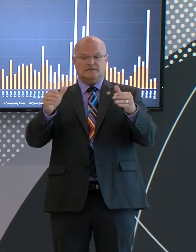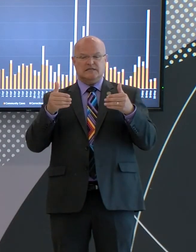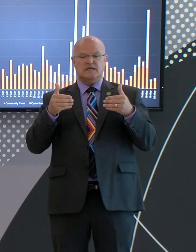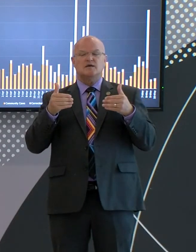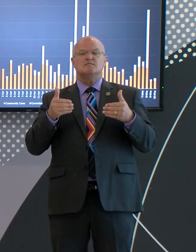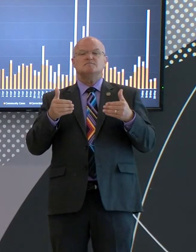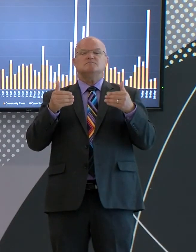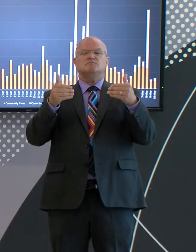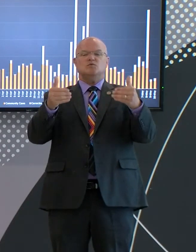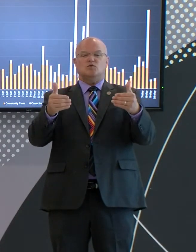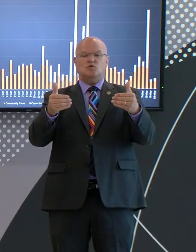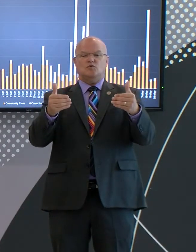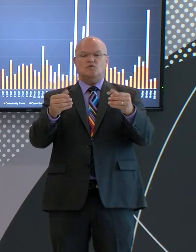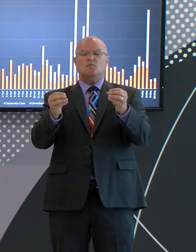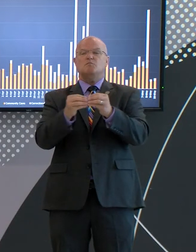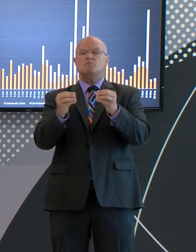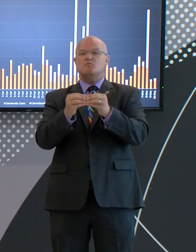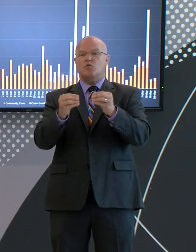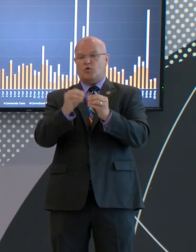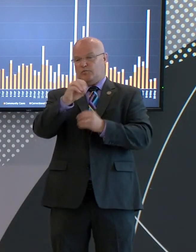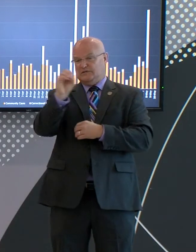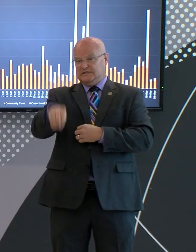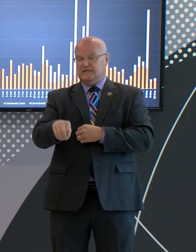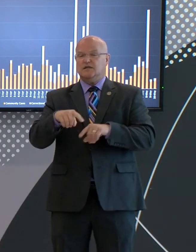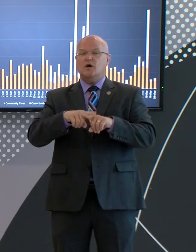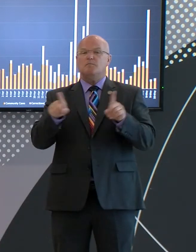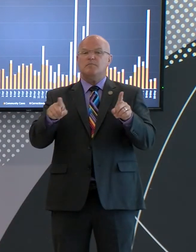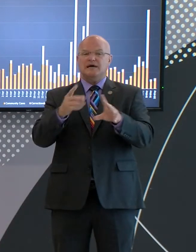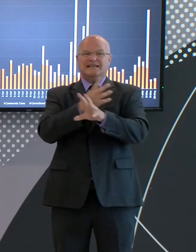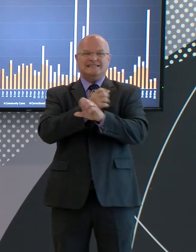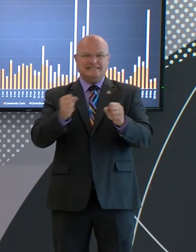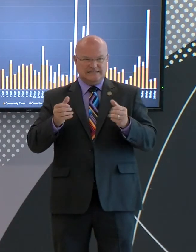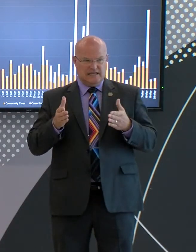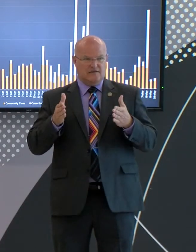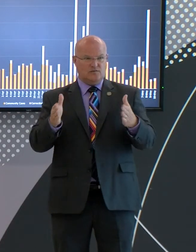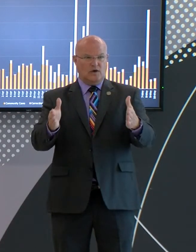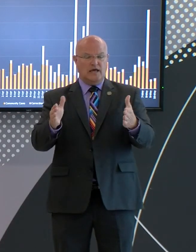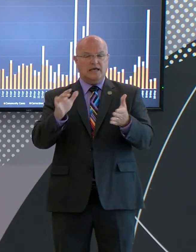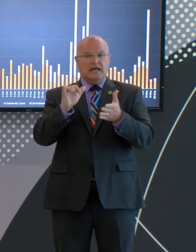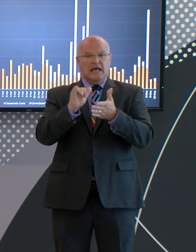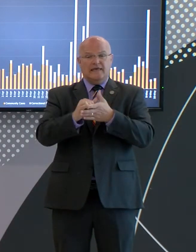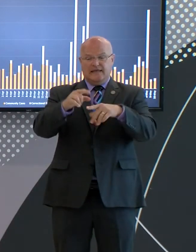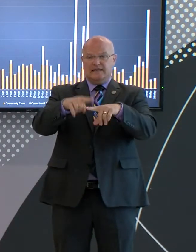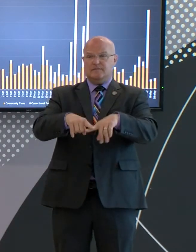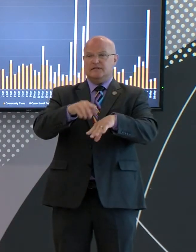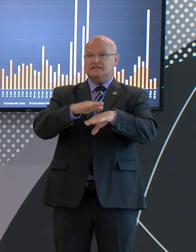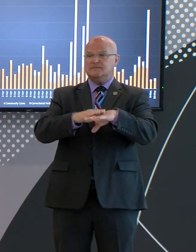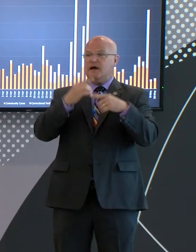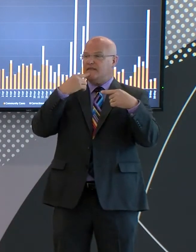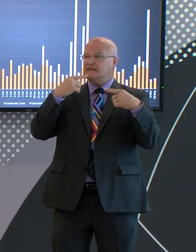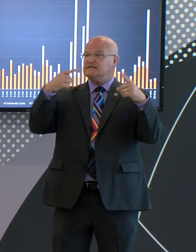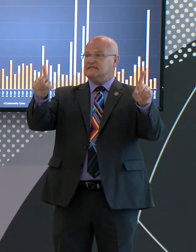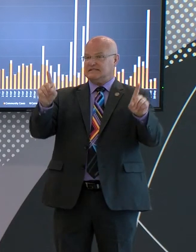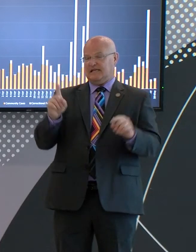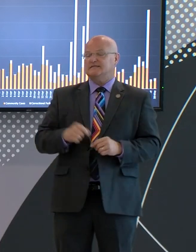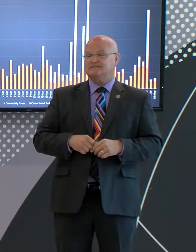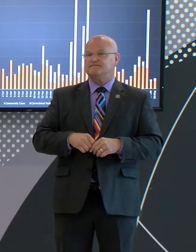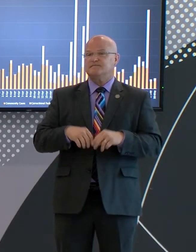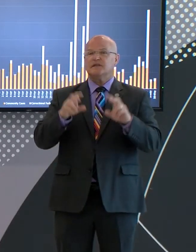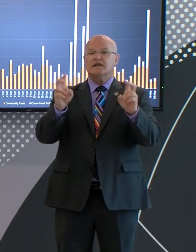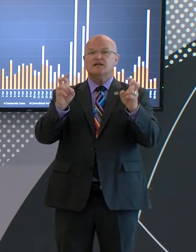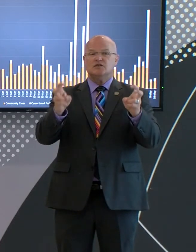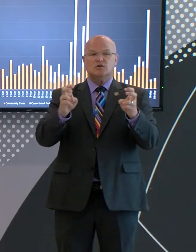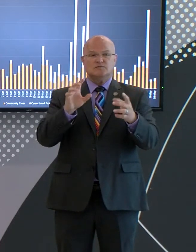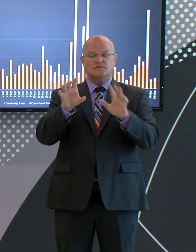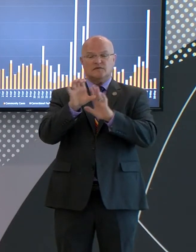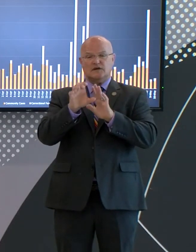move to greater occupancy, but we want to do it in a safe way, and that depends upon the success of it. In terms